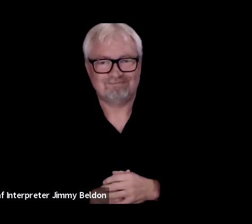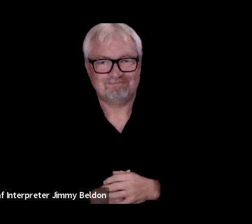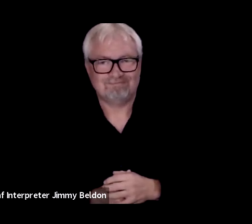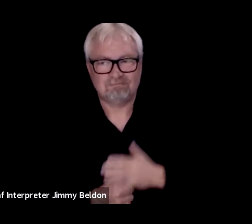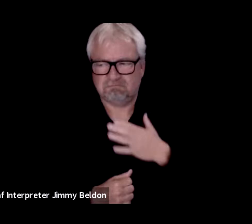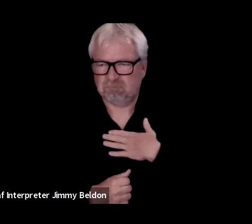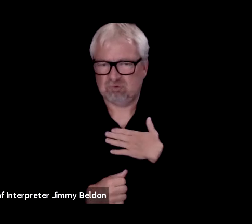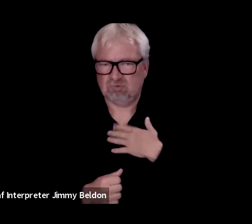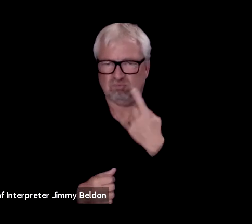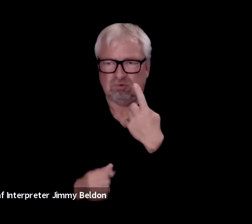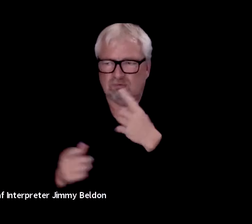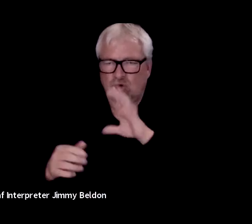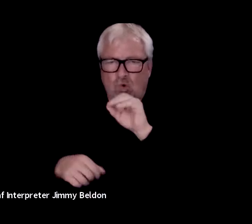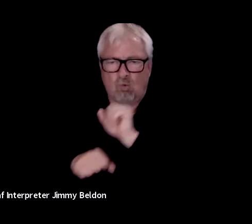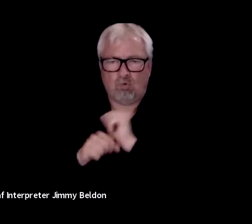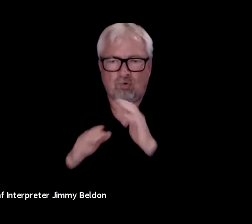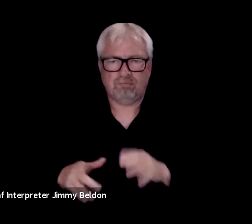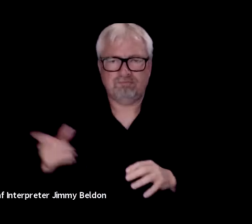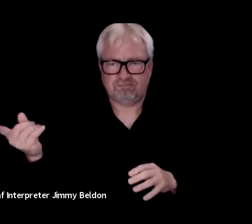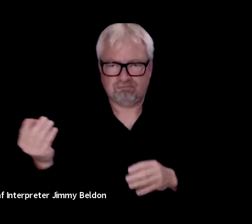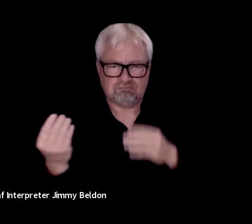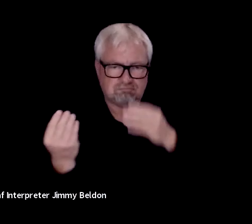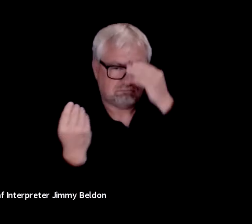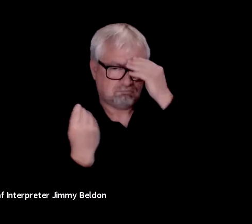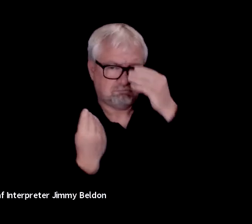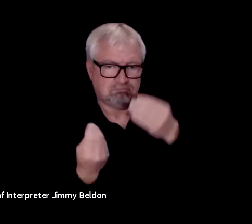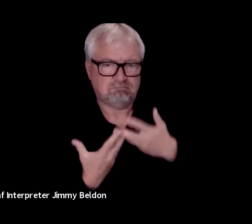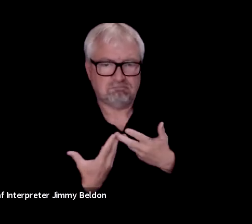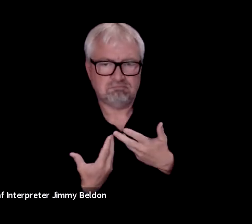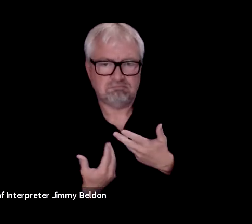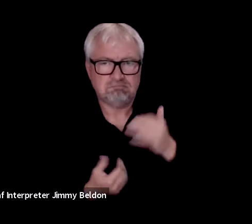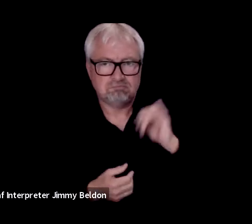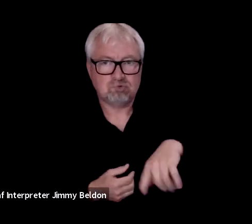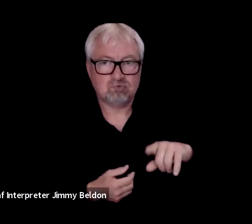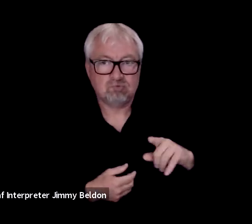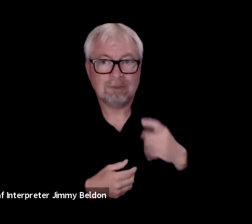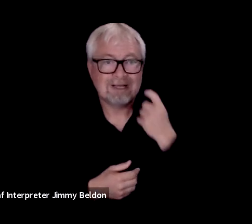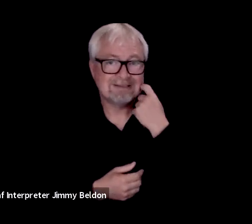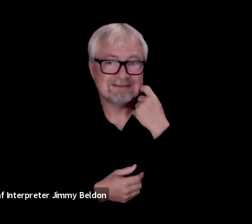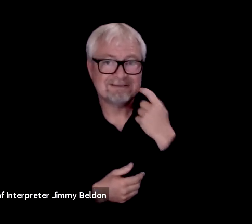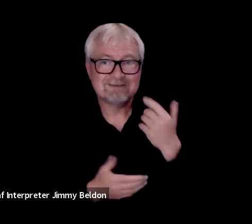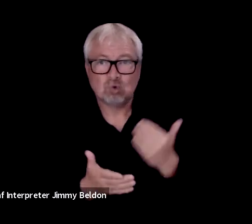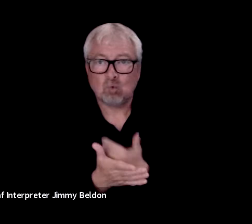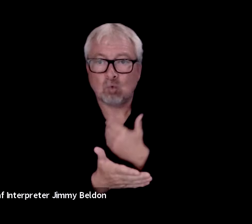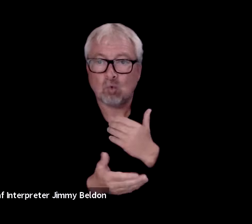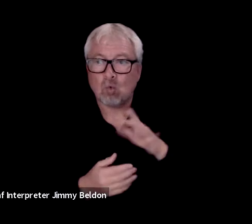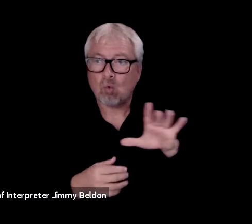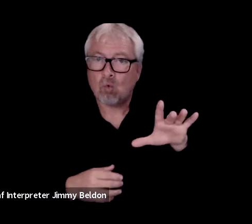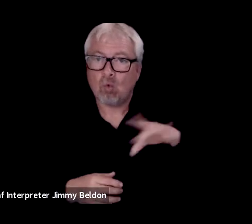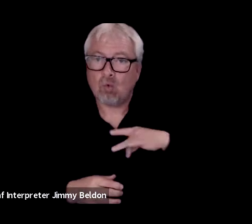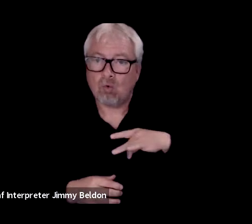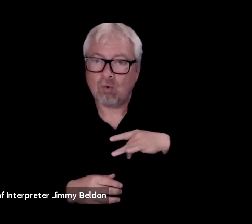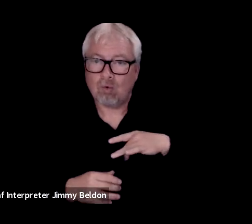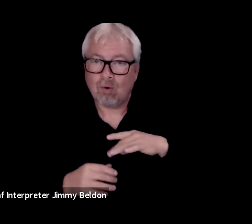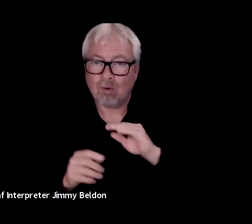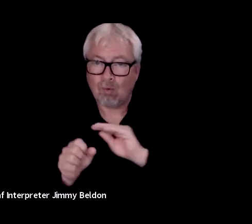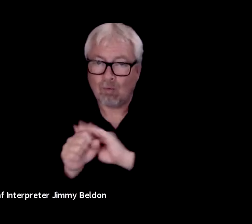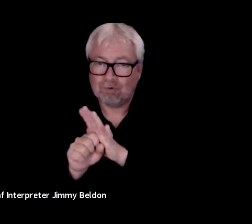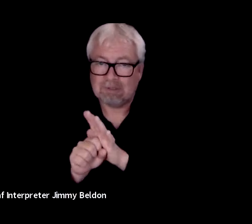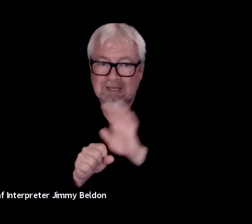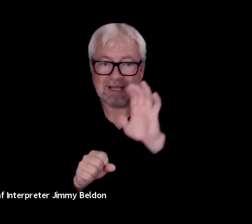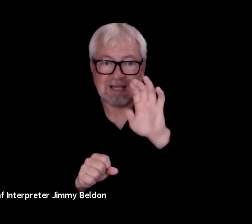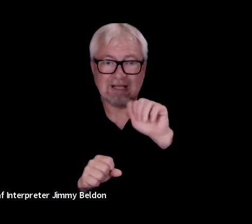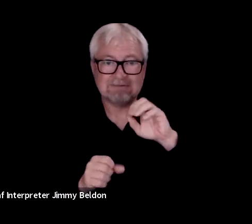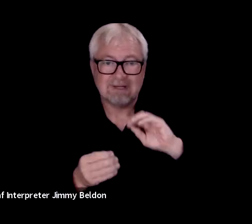cases over the last week, new COVID cases, 25% of them were breakthrough. And this is